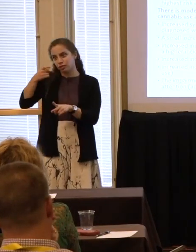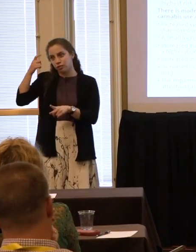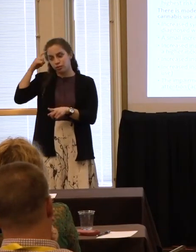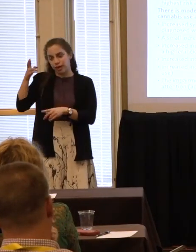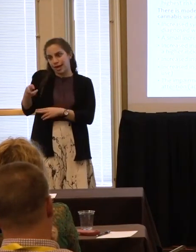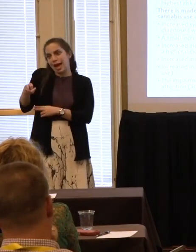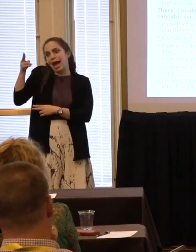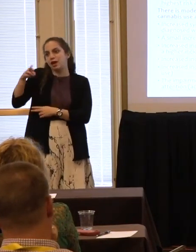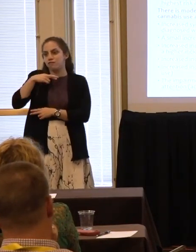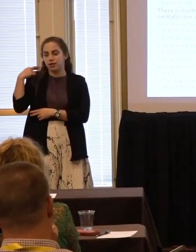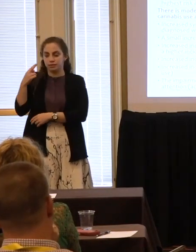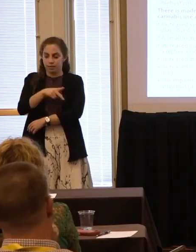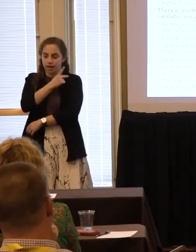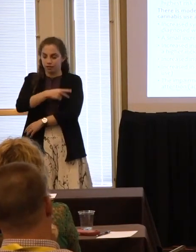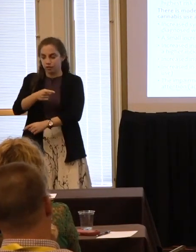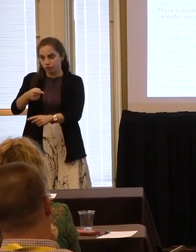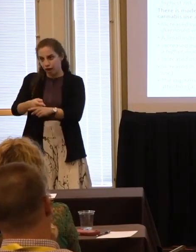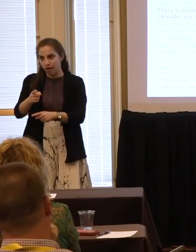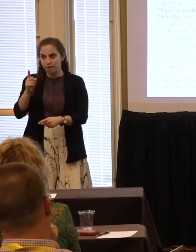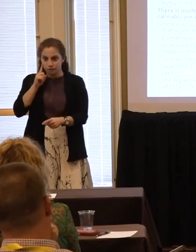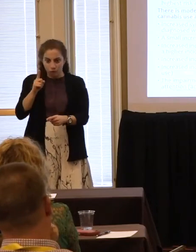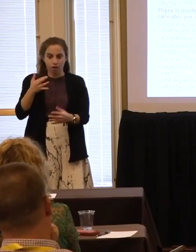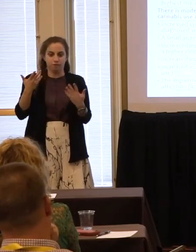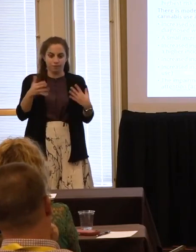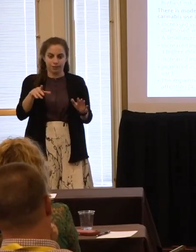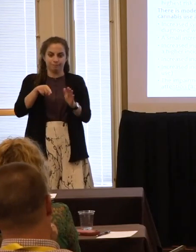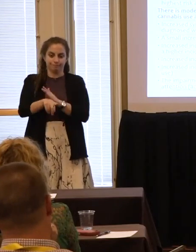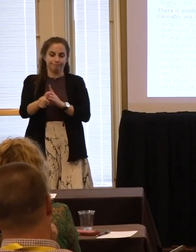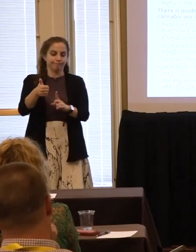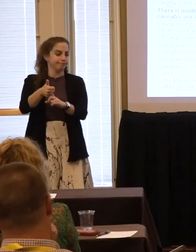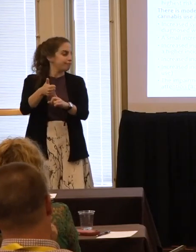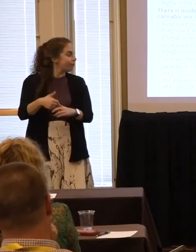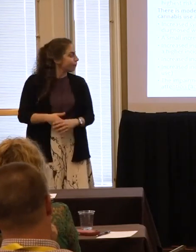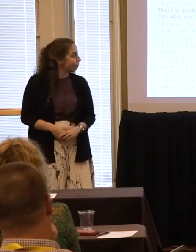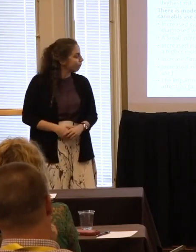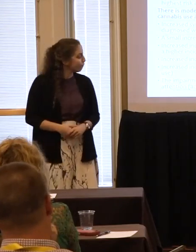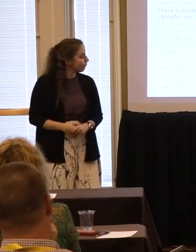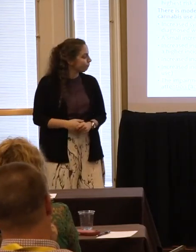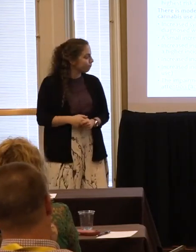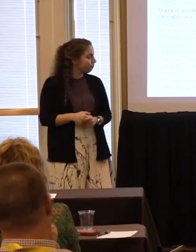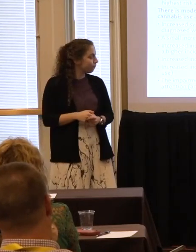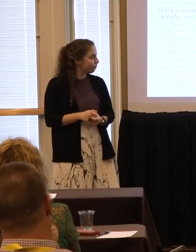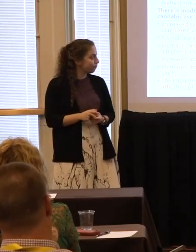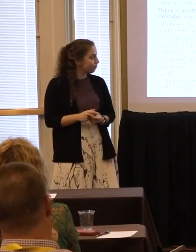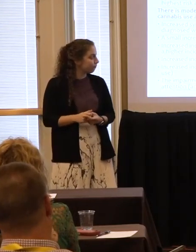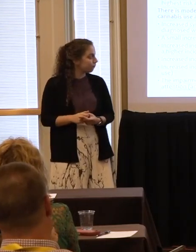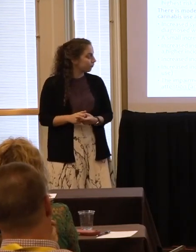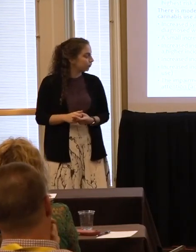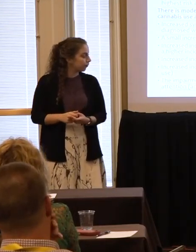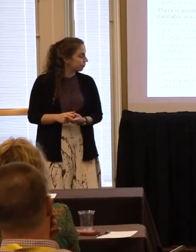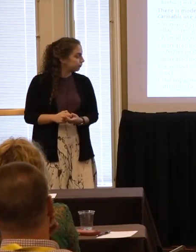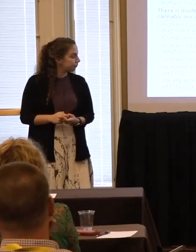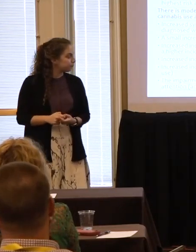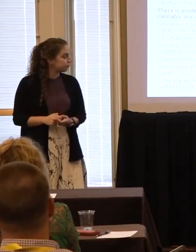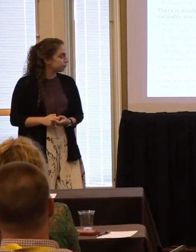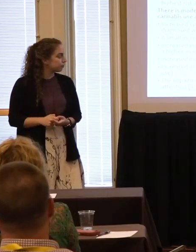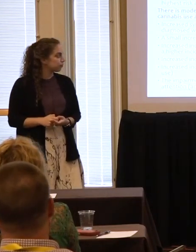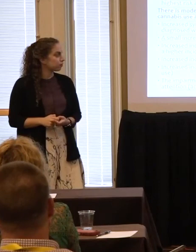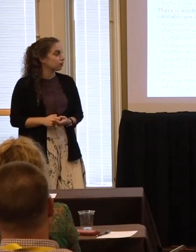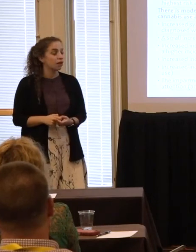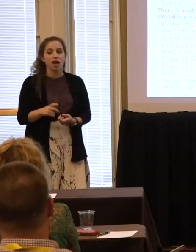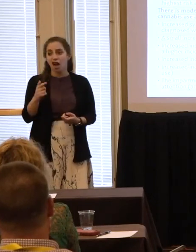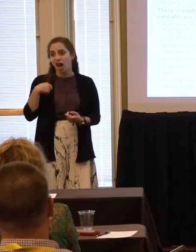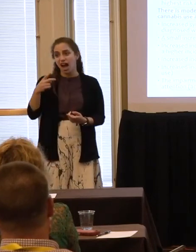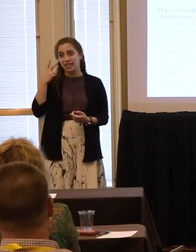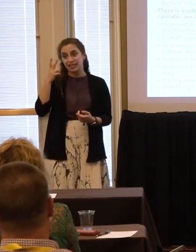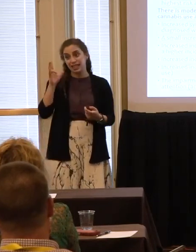higher risk patients, right, for the completion of suicide. Increased incidence of social anxiety disorder. I actually